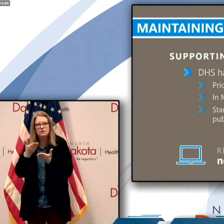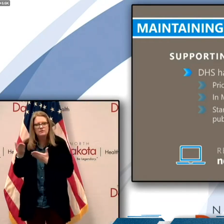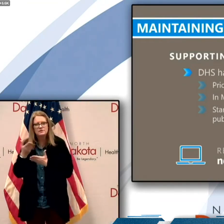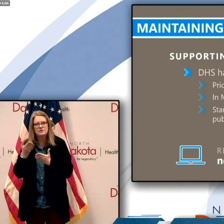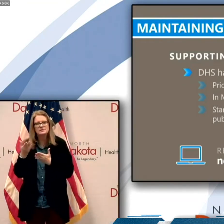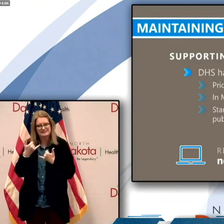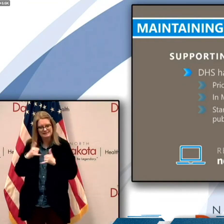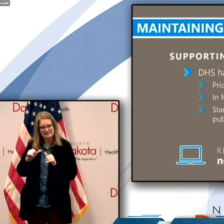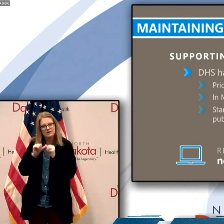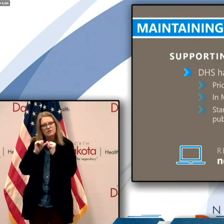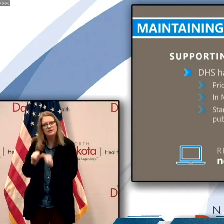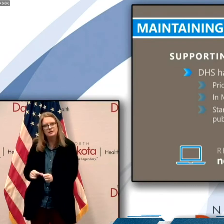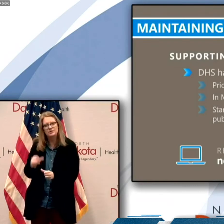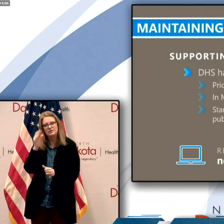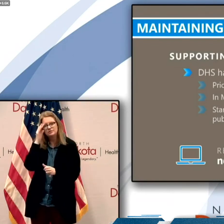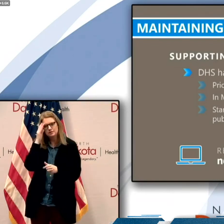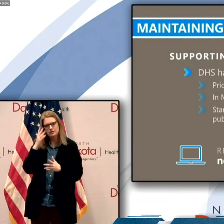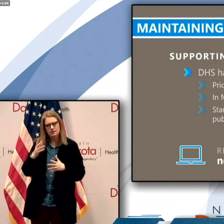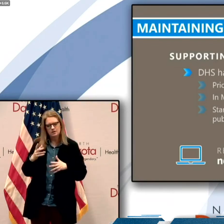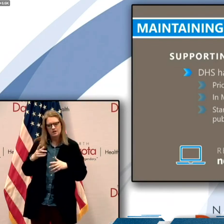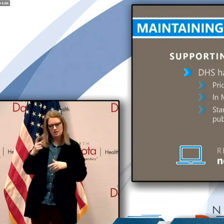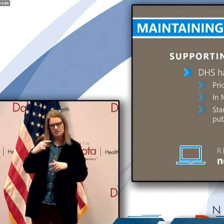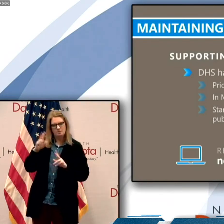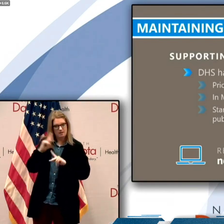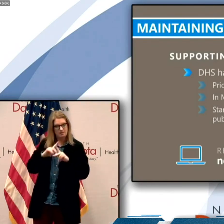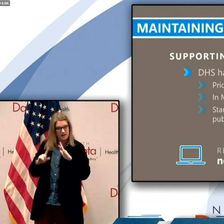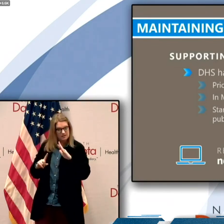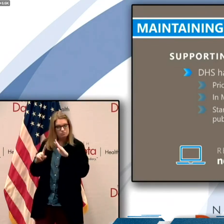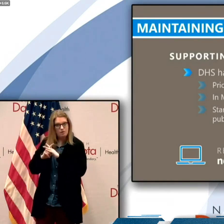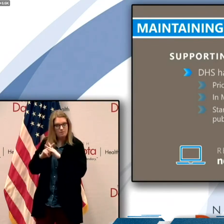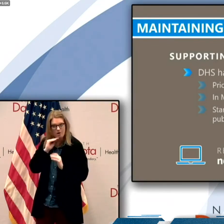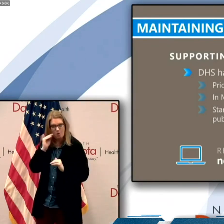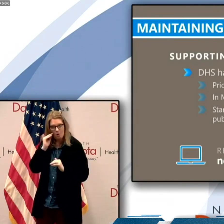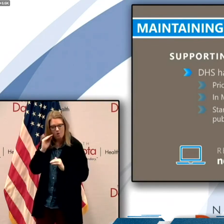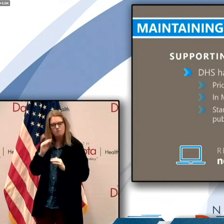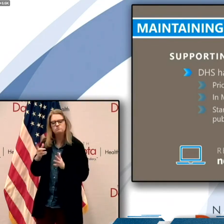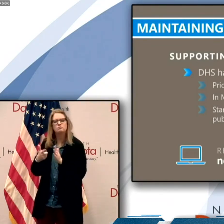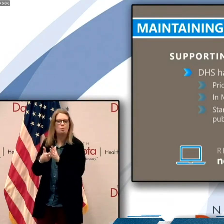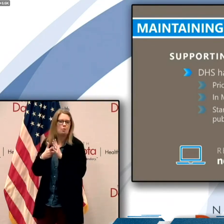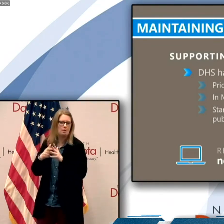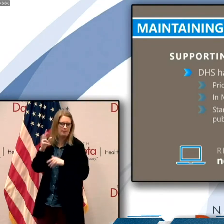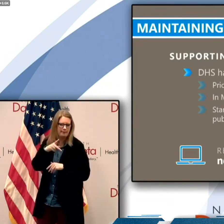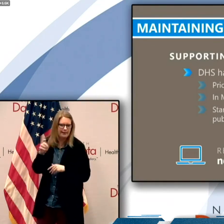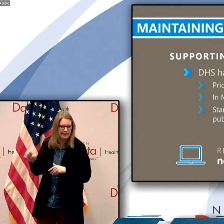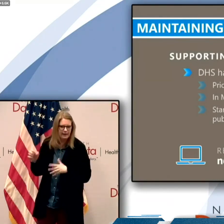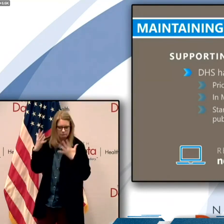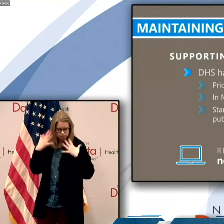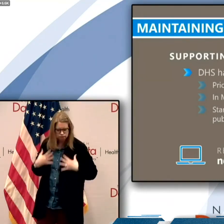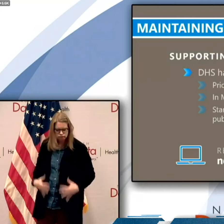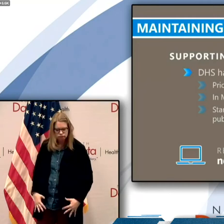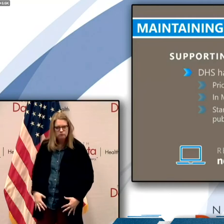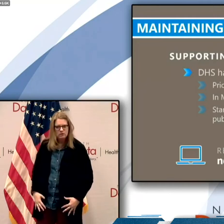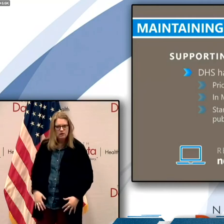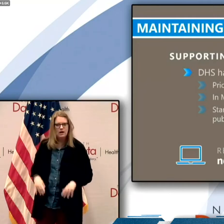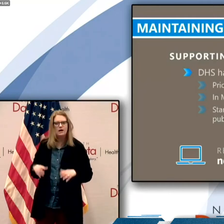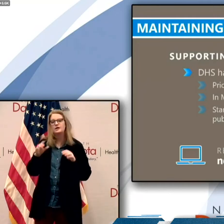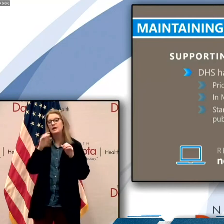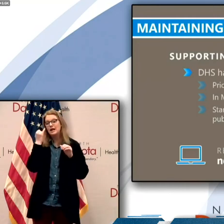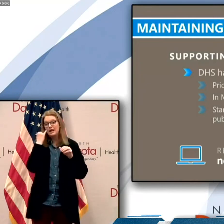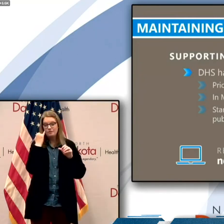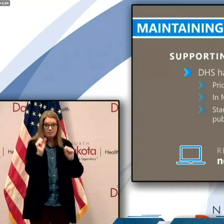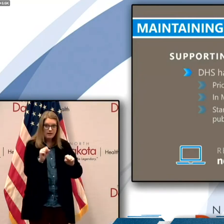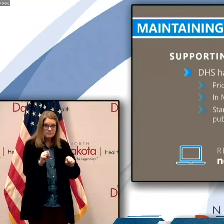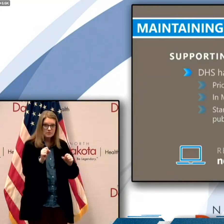members being provided PPE or personal protective equipment as required. And when possible, the services are being provided